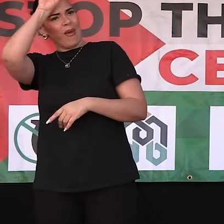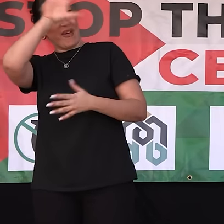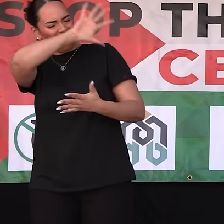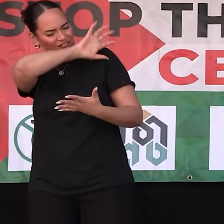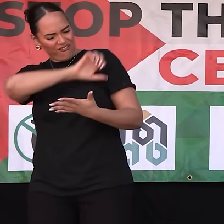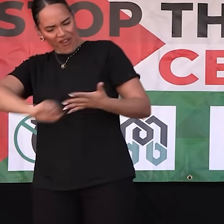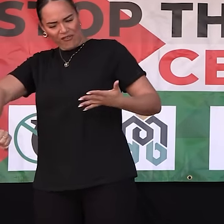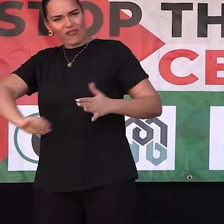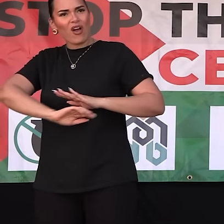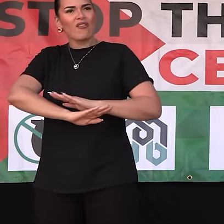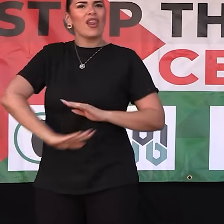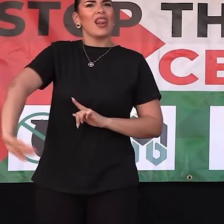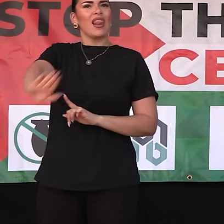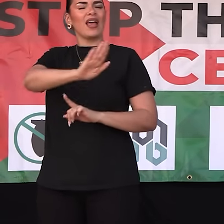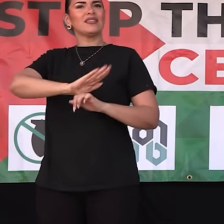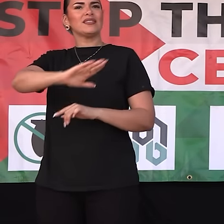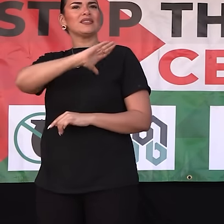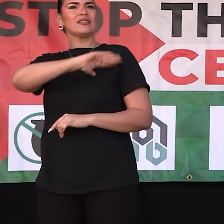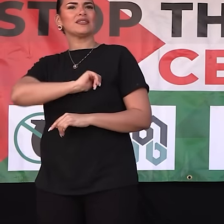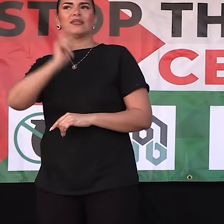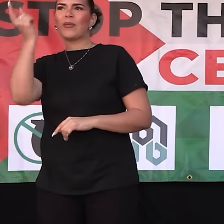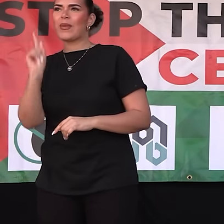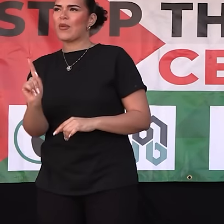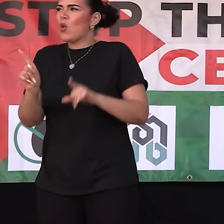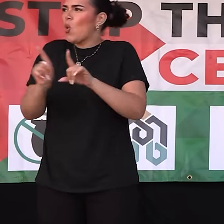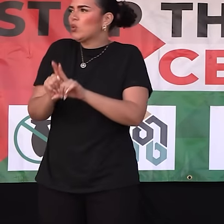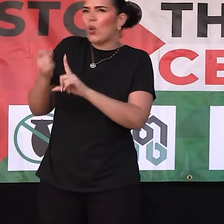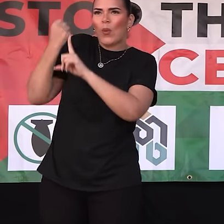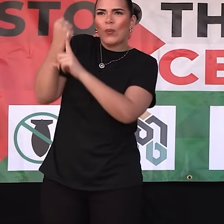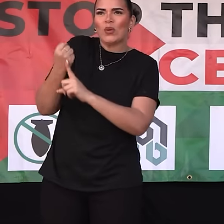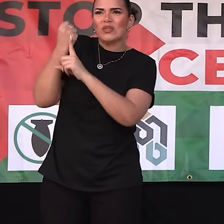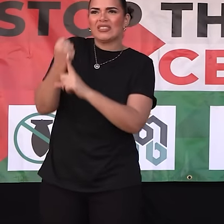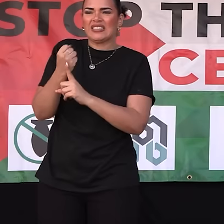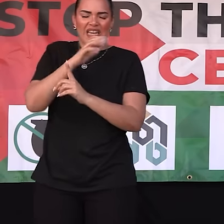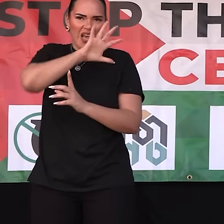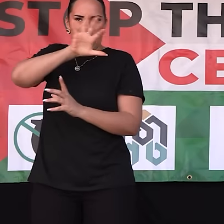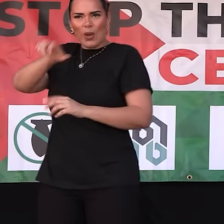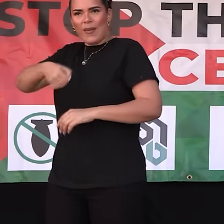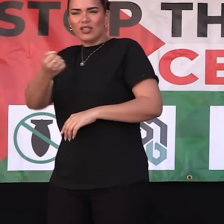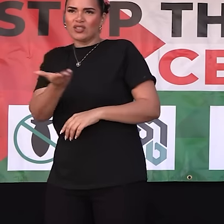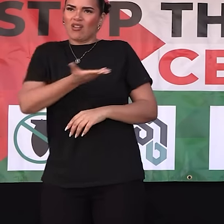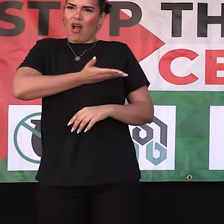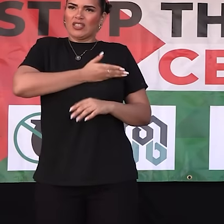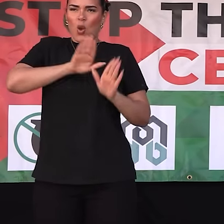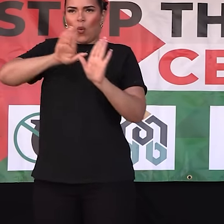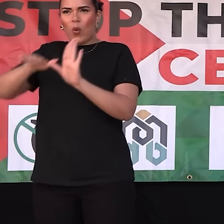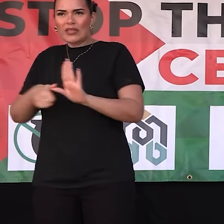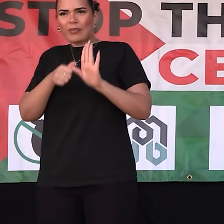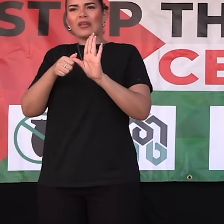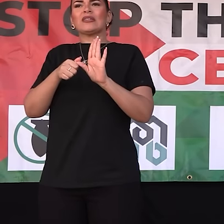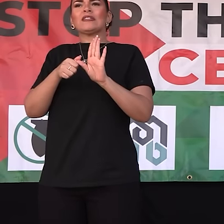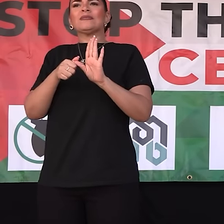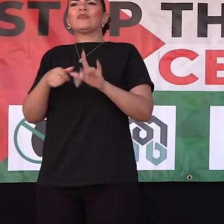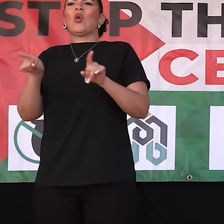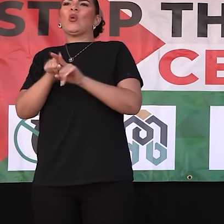the Palestinian people and to protest about the occupation of Gaza, the West Bank, and the